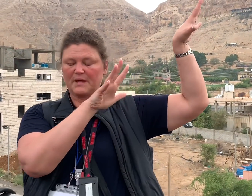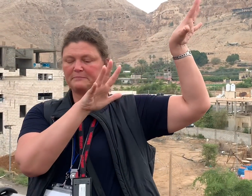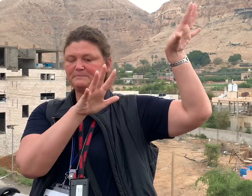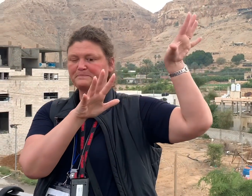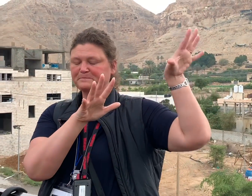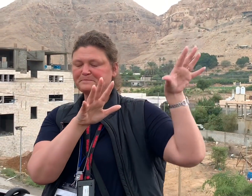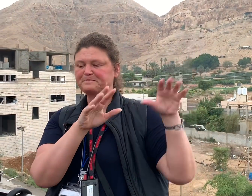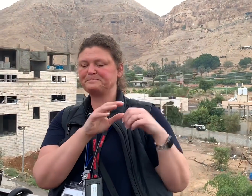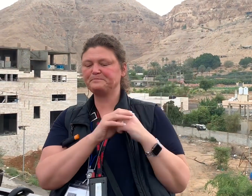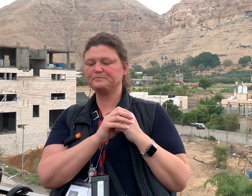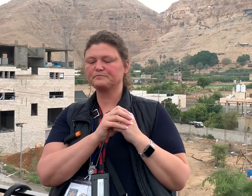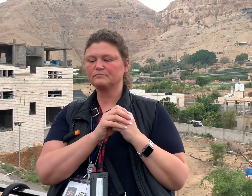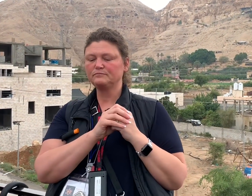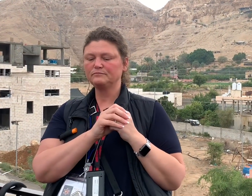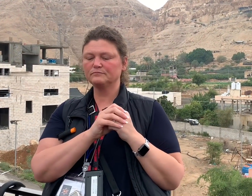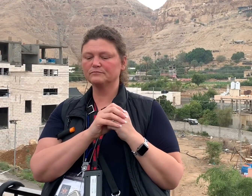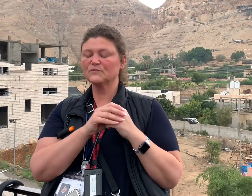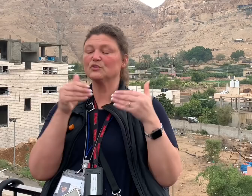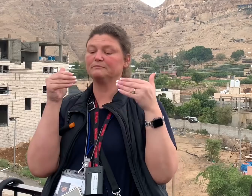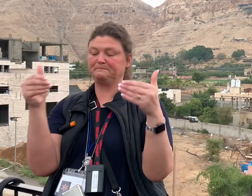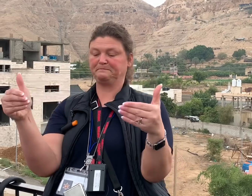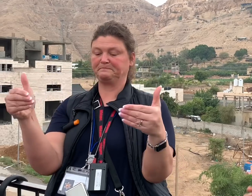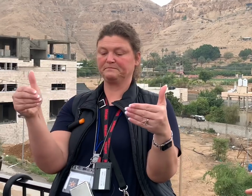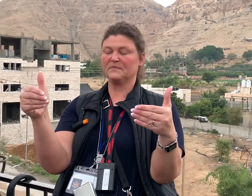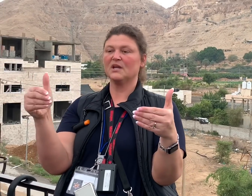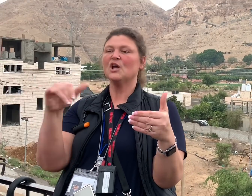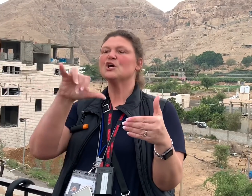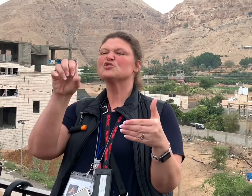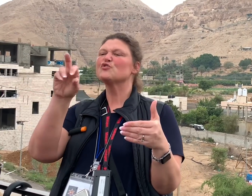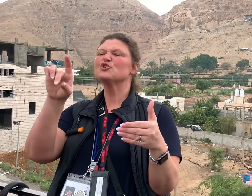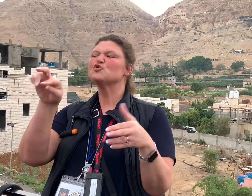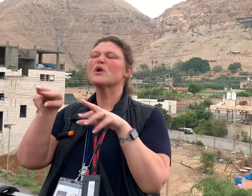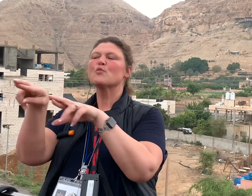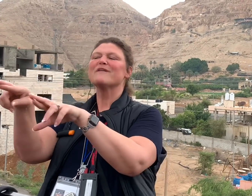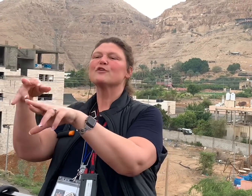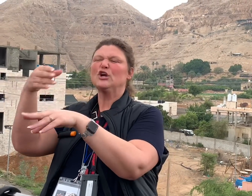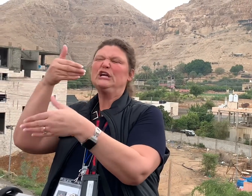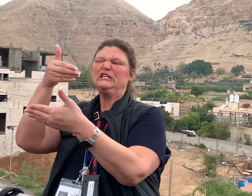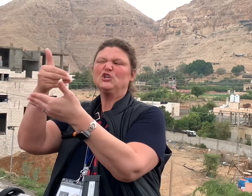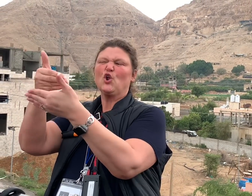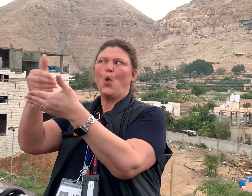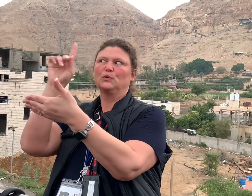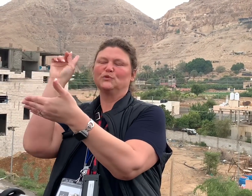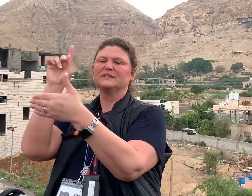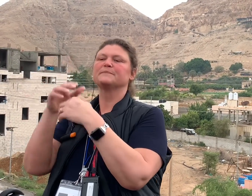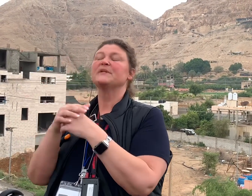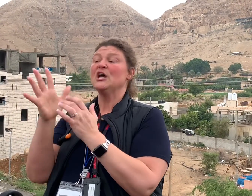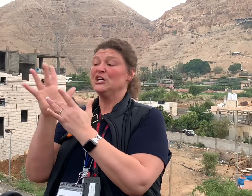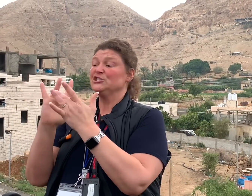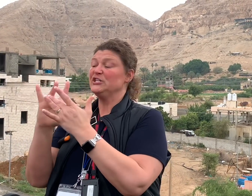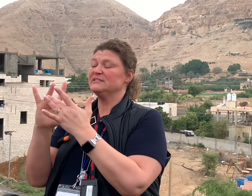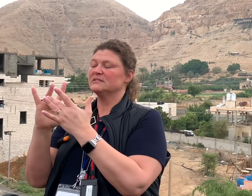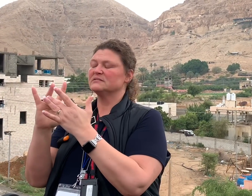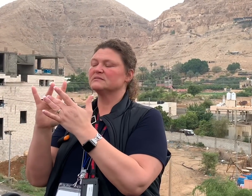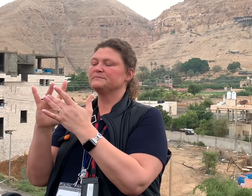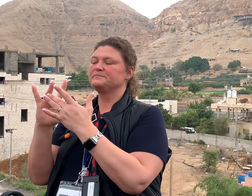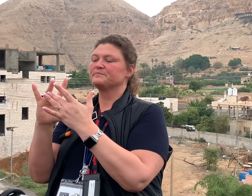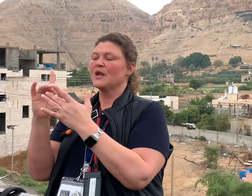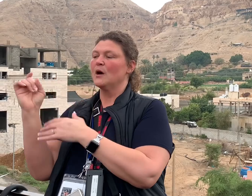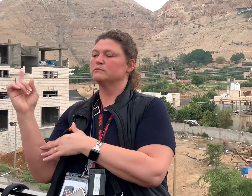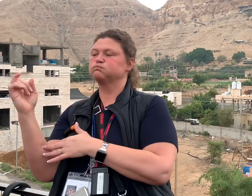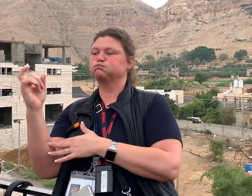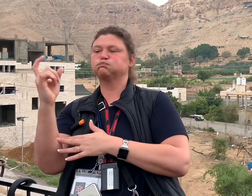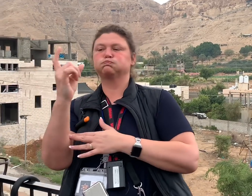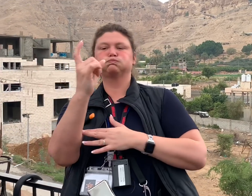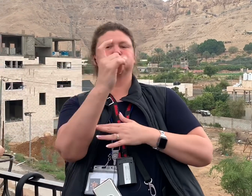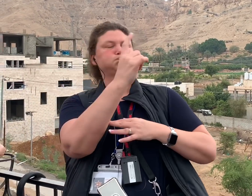that's first of all. I would like to proceed, guys. So then Jesus, being filled with the Holy Spirit, returned from the Jordan and was